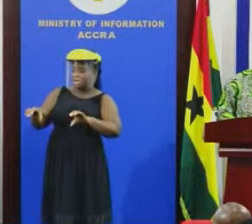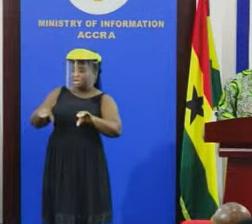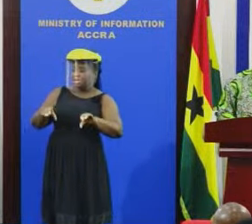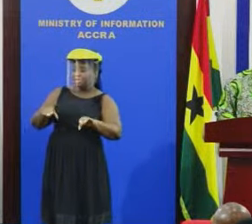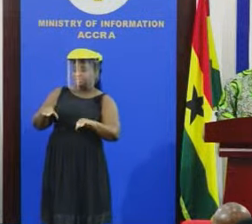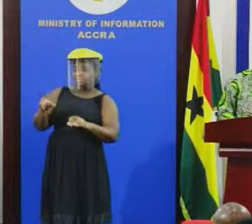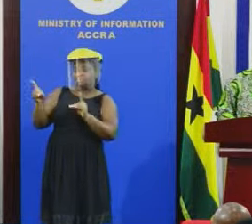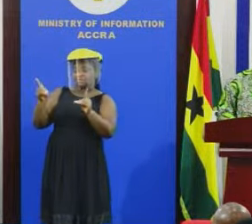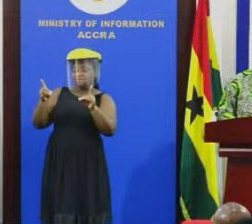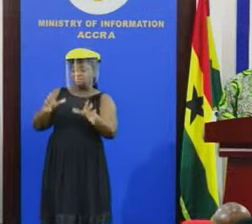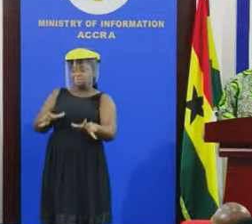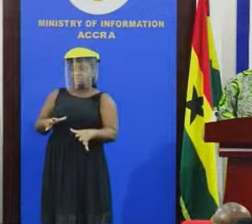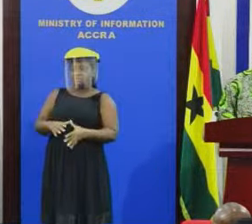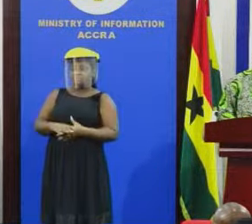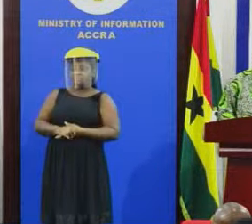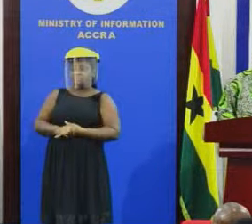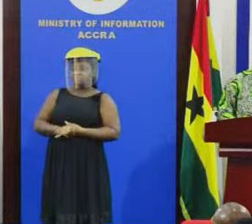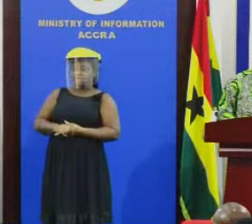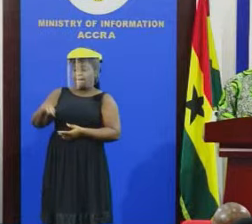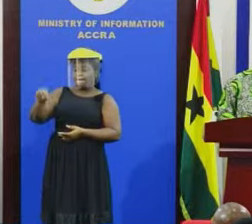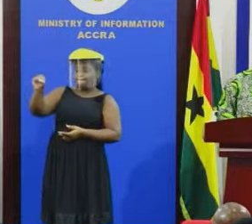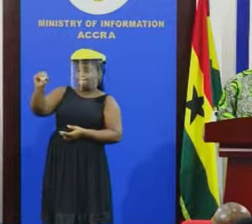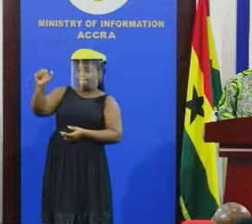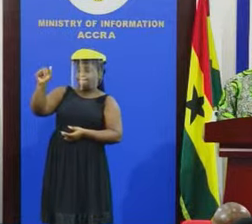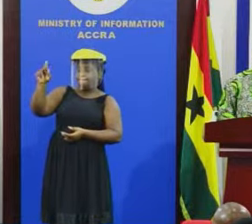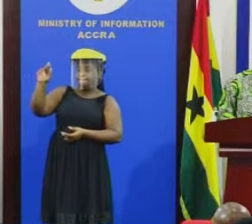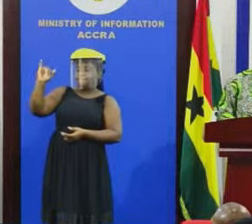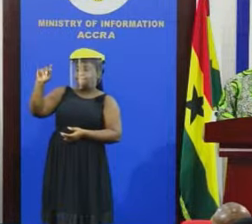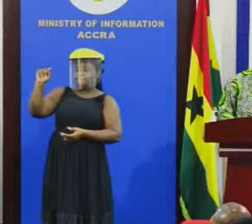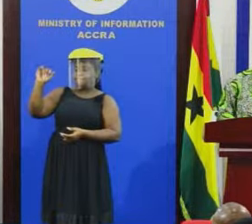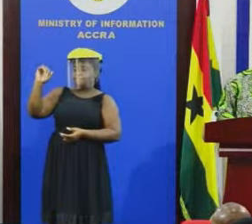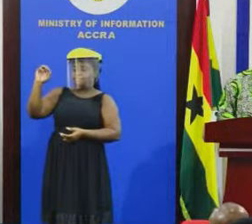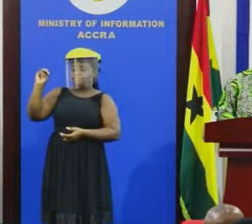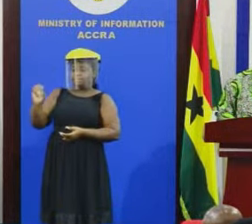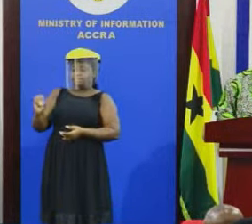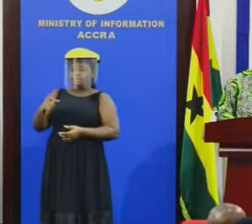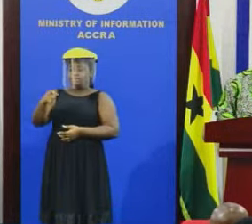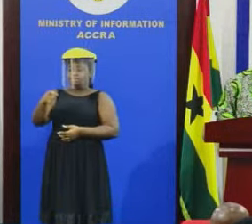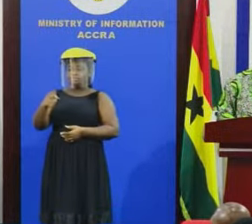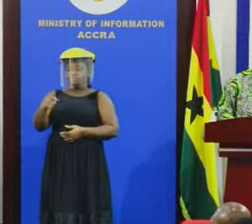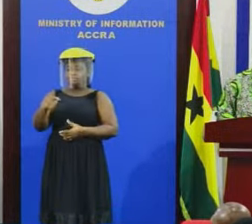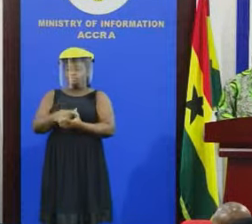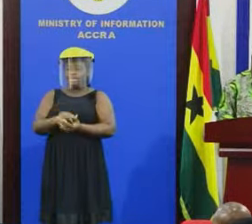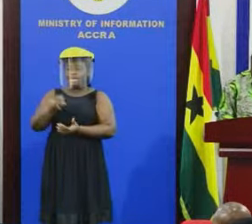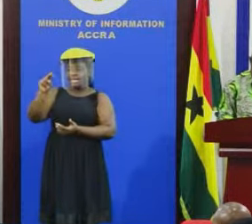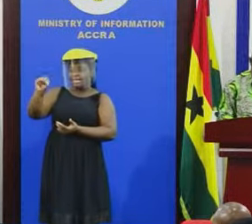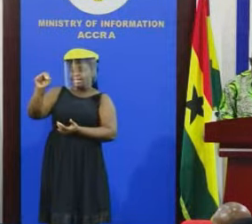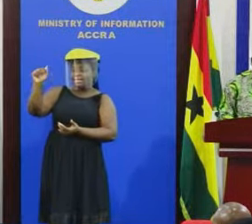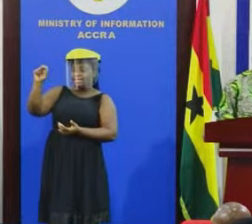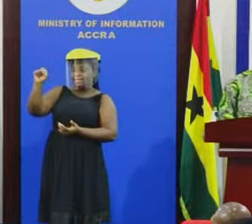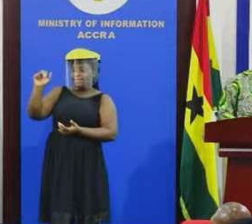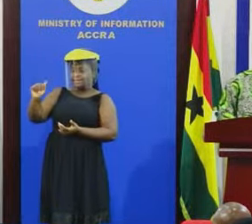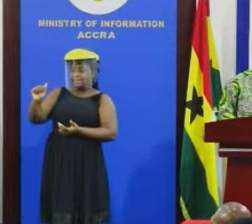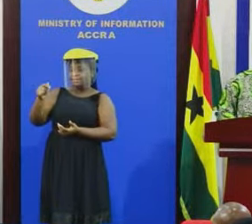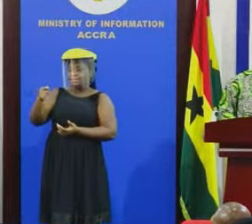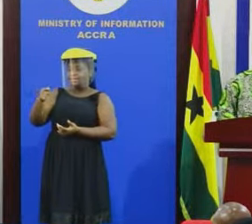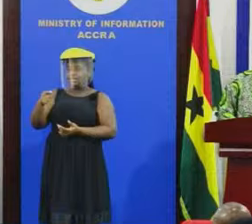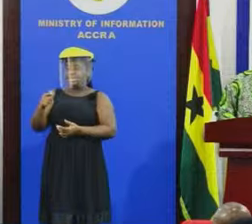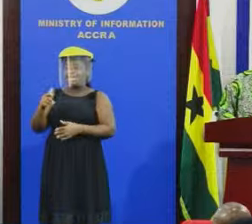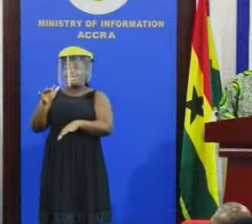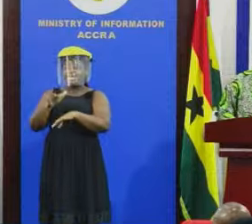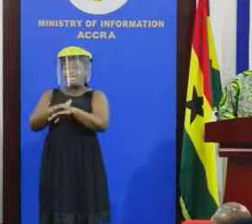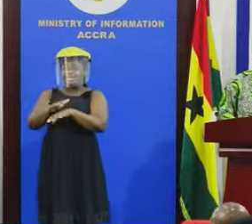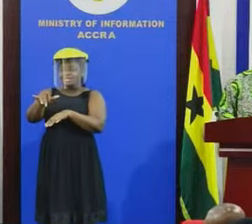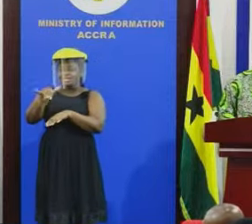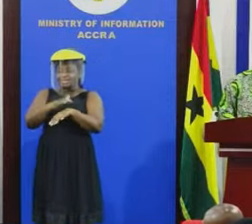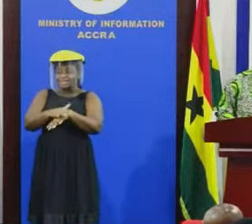director in charge of Maritime Services Division here, Nana Kwabna Bwampong. That falls under